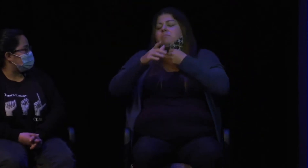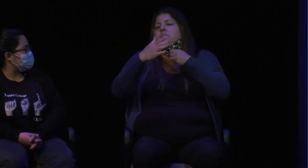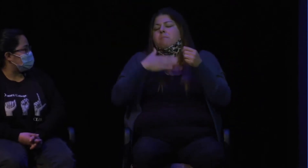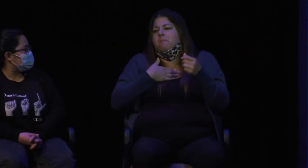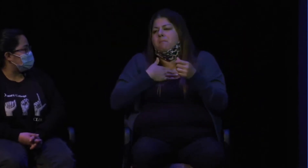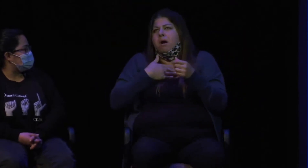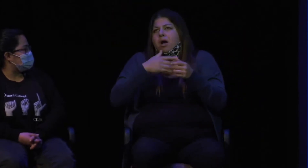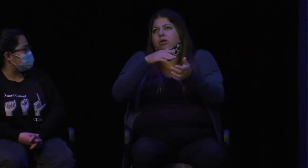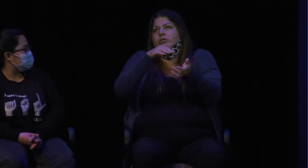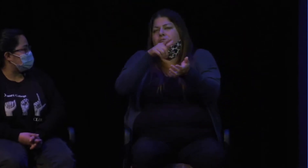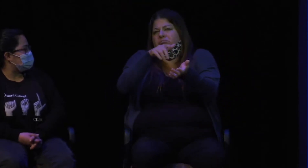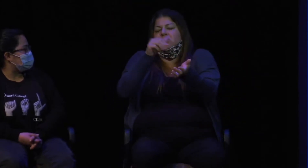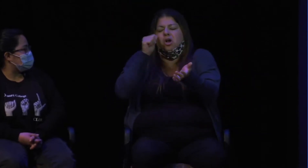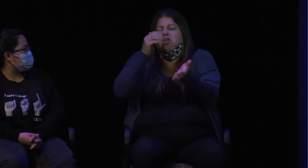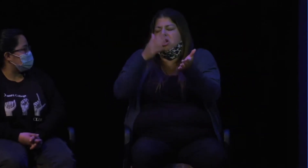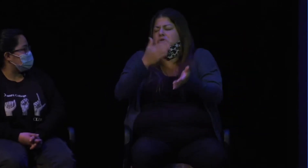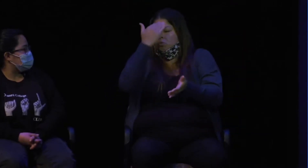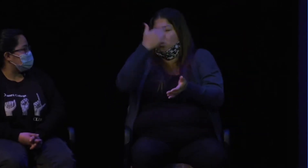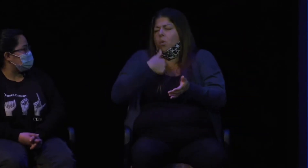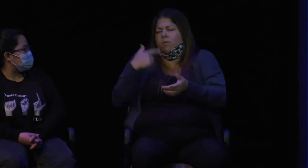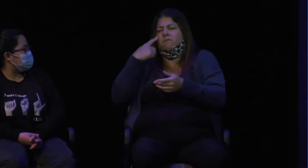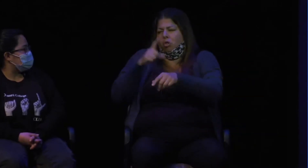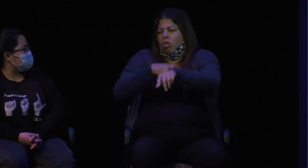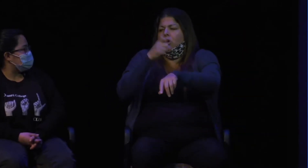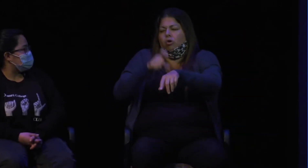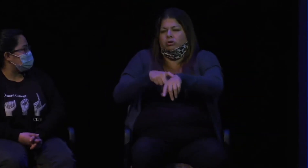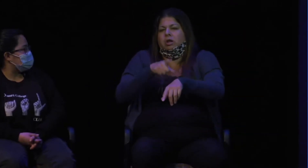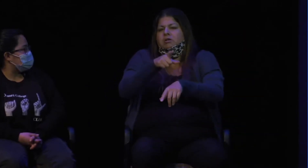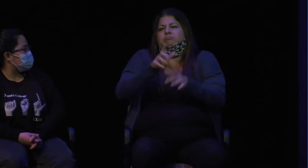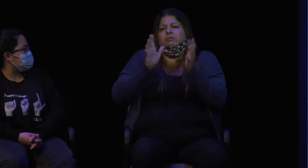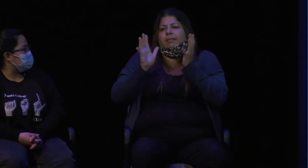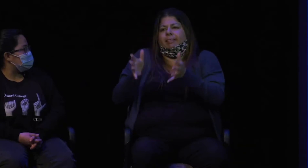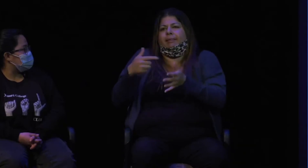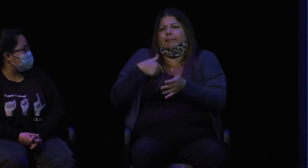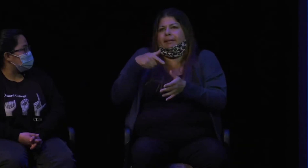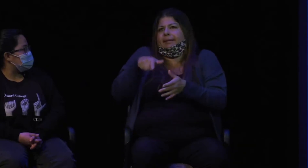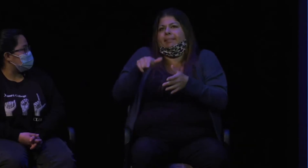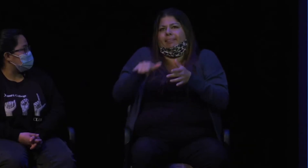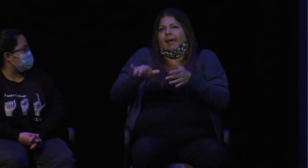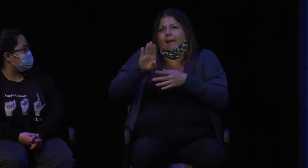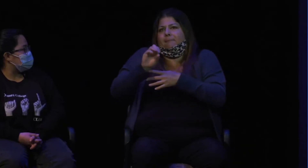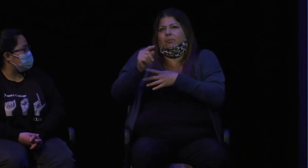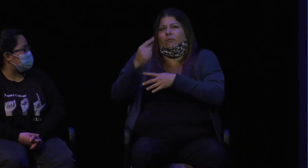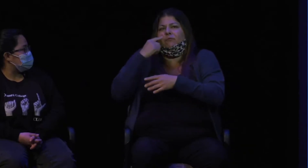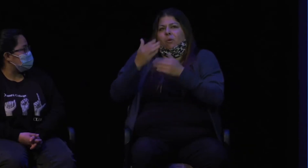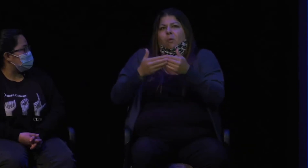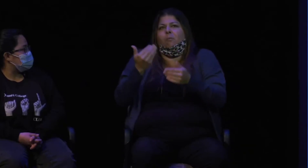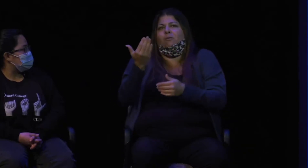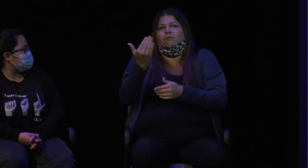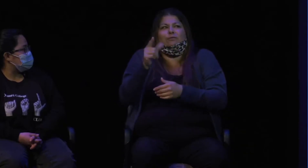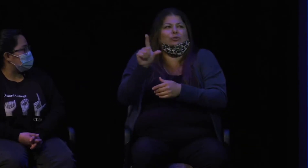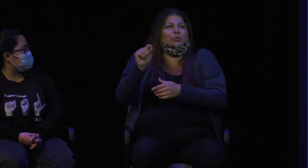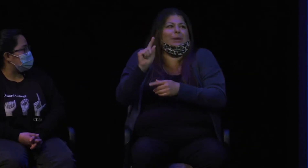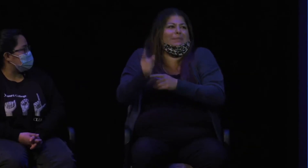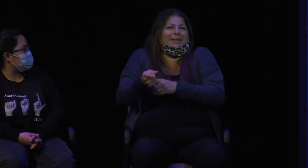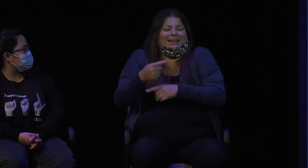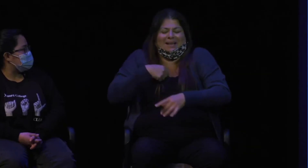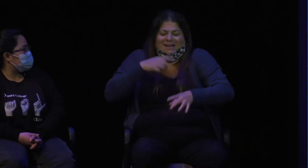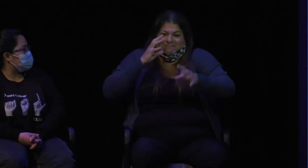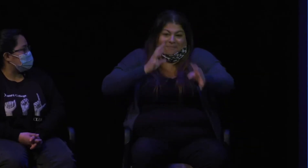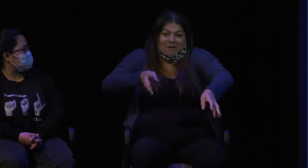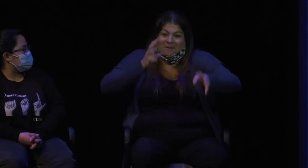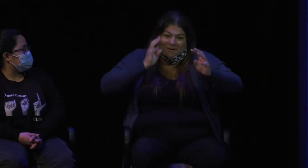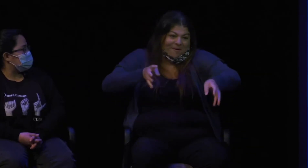booth. And the audiologist had known me for a long time, and they left me in the booth for